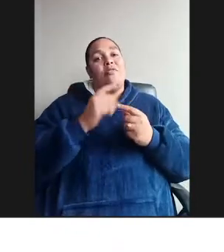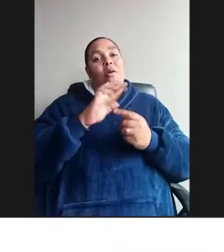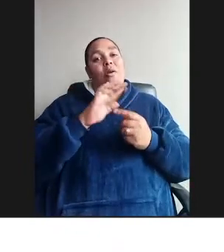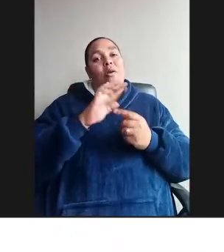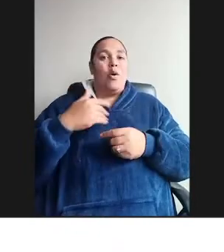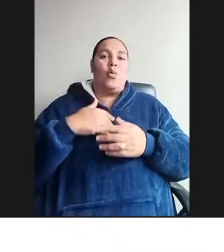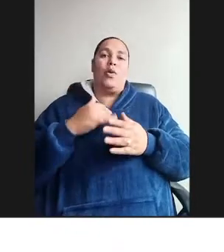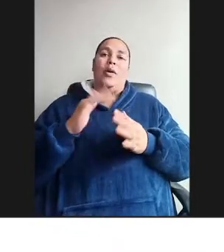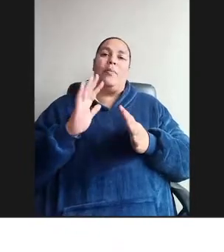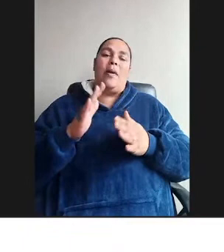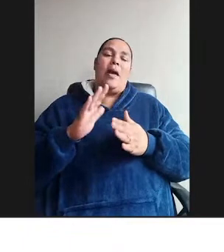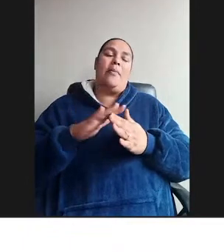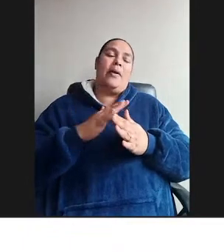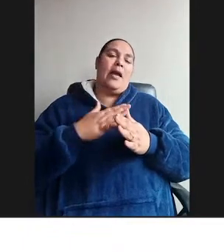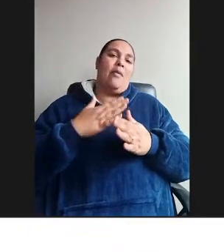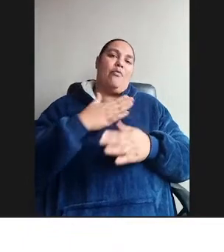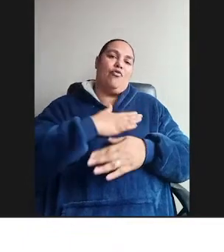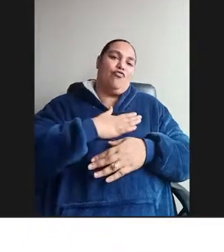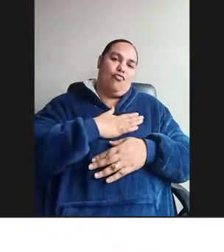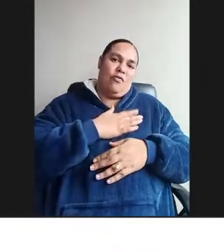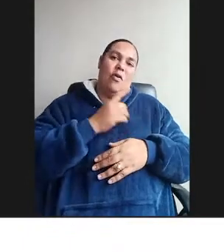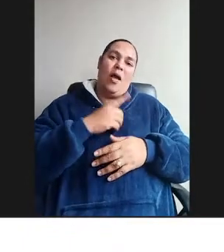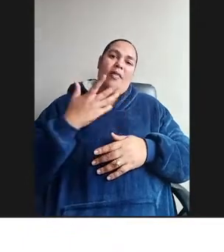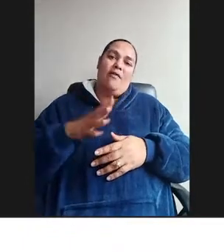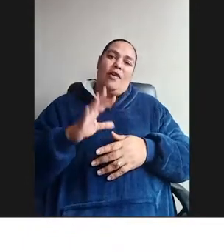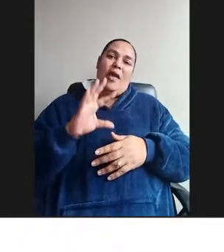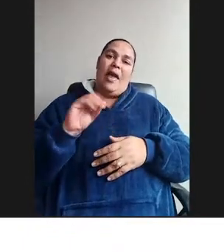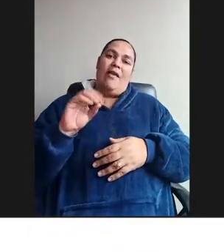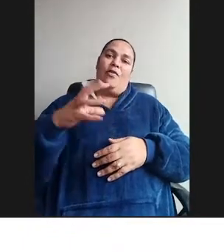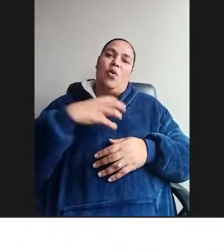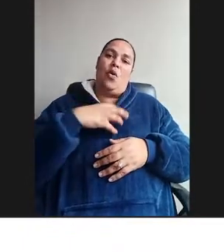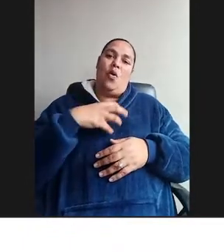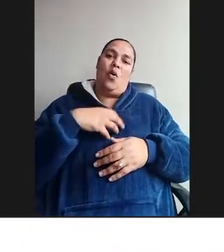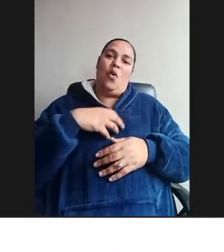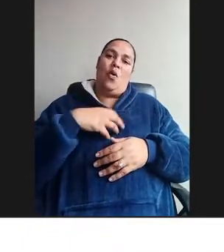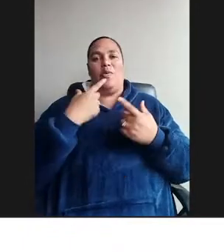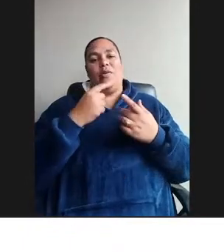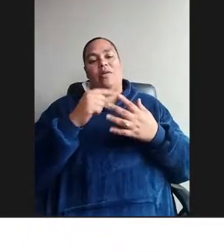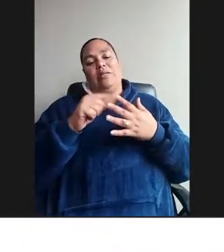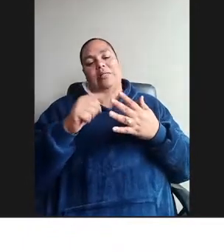grateful because they also already have their own duty that they are dealing with.